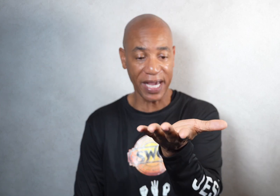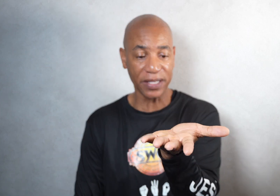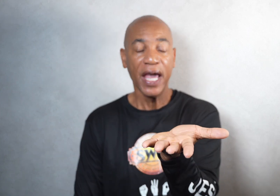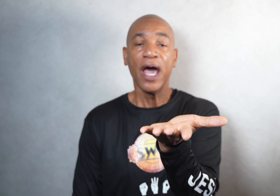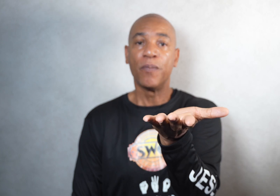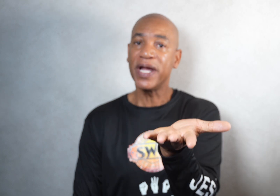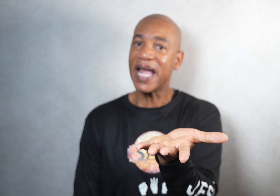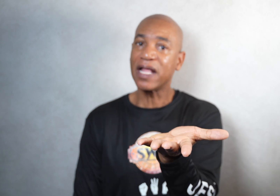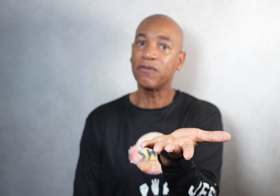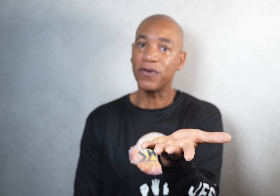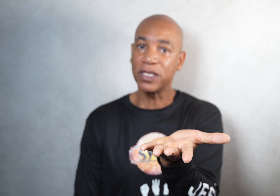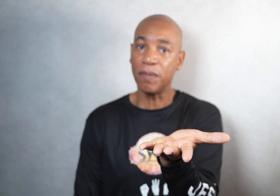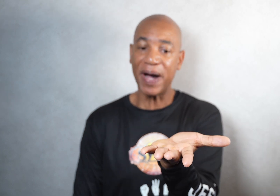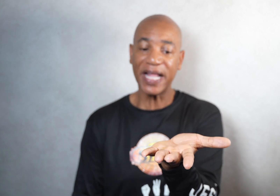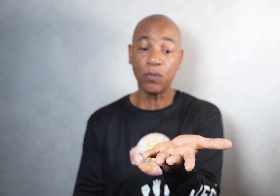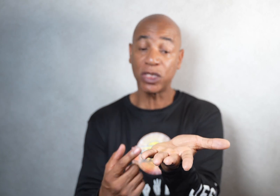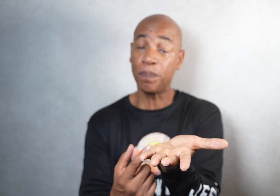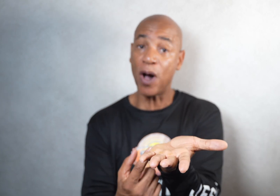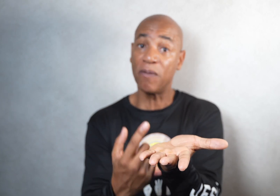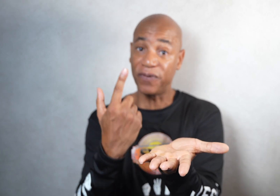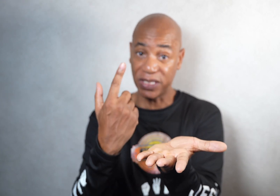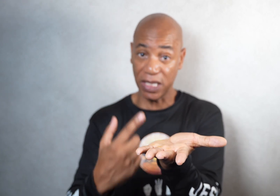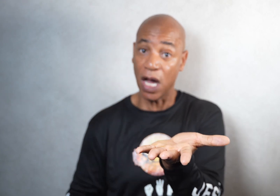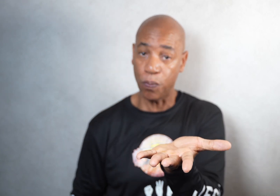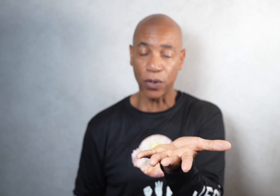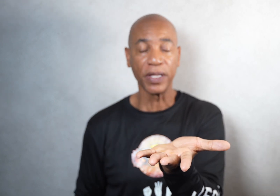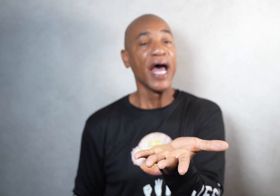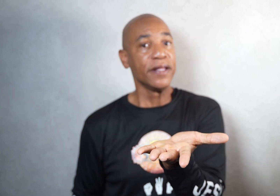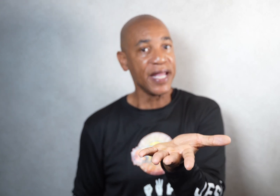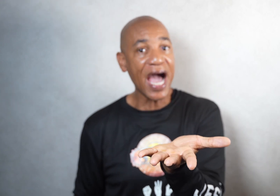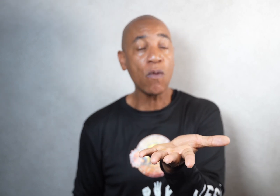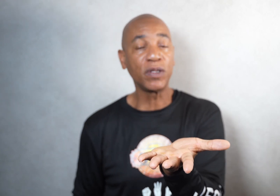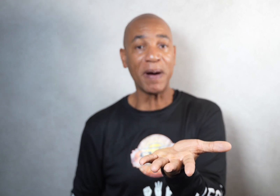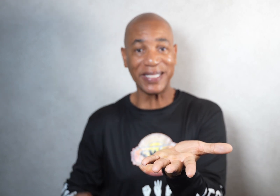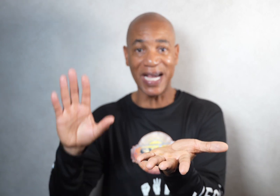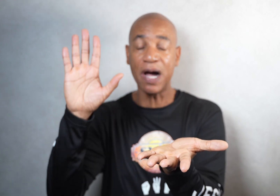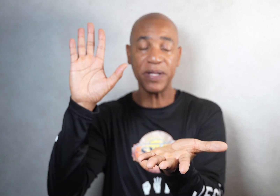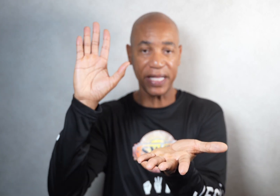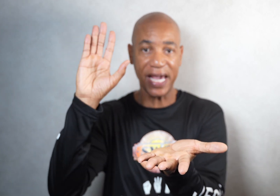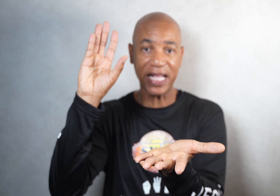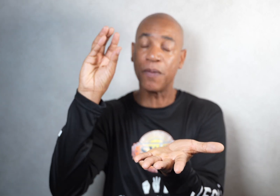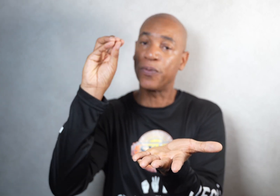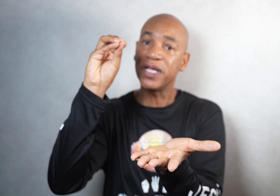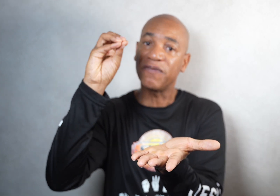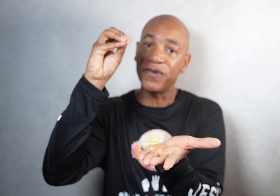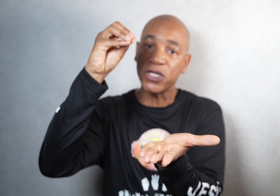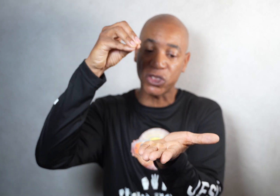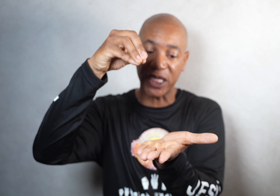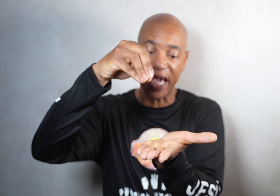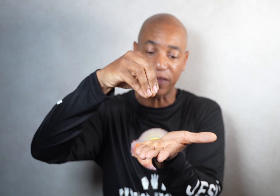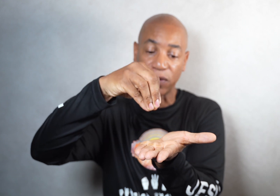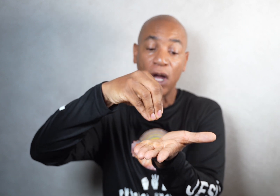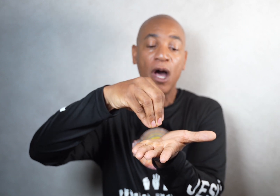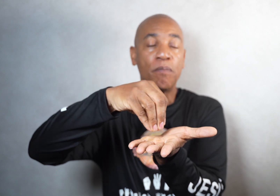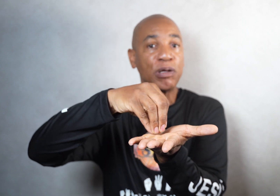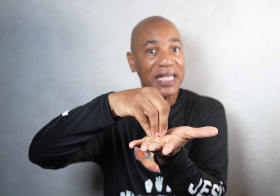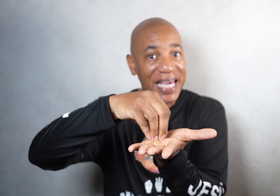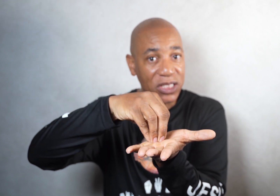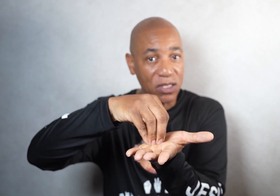hand, bring that on front of the body with the palm facing upward. Now with my dominant hand, I bring the fingers together, place them right